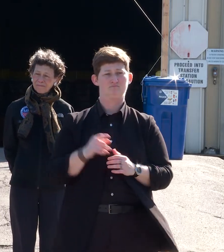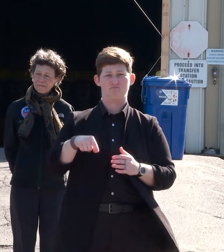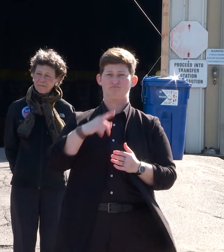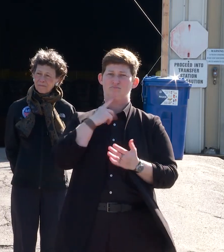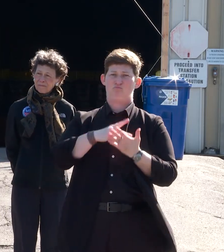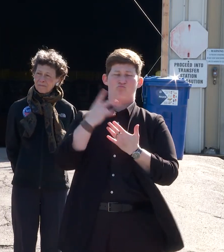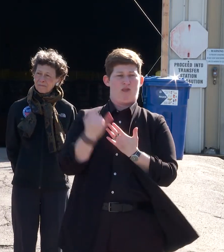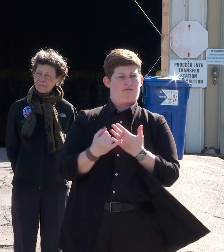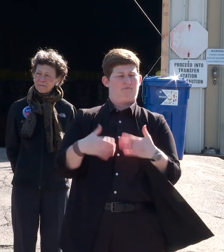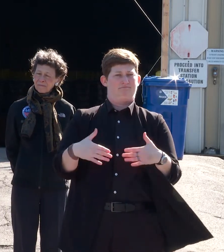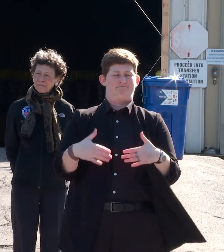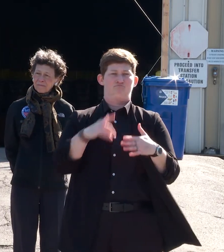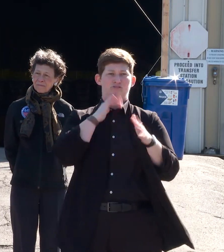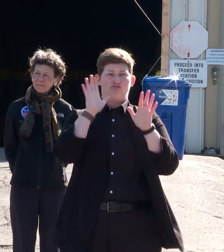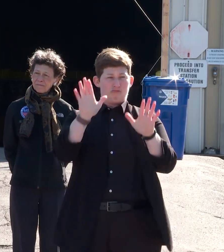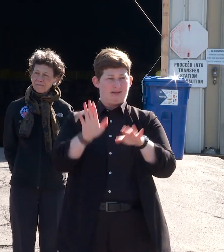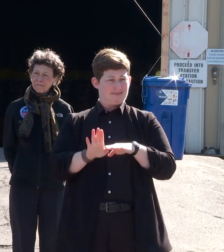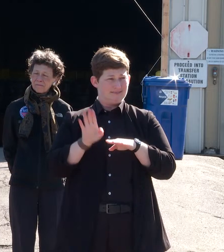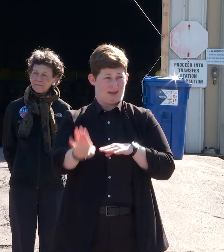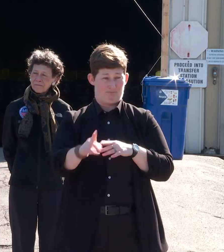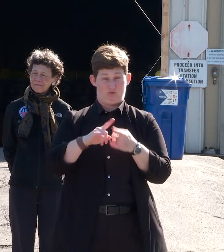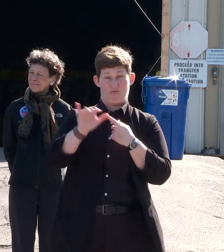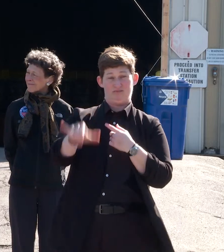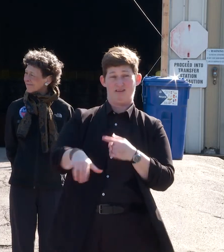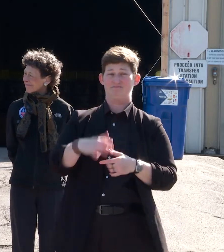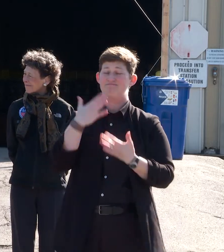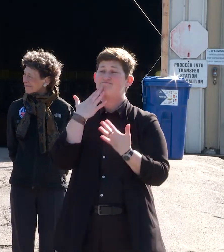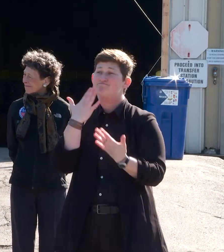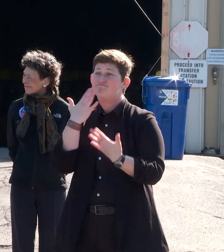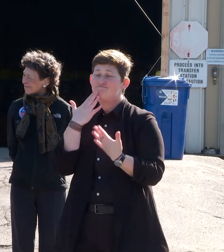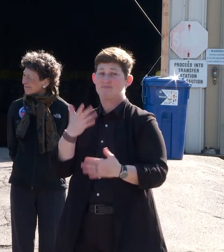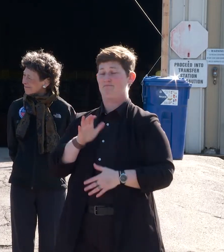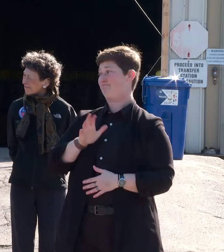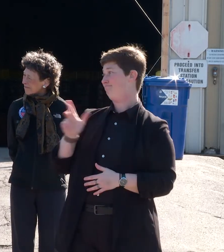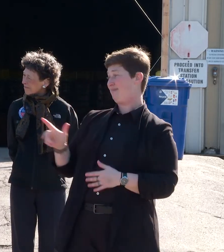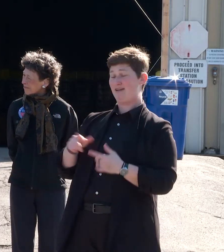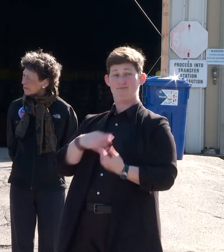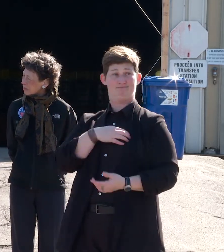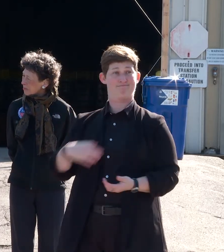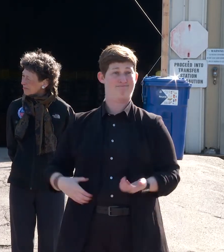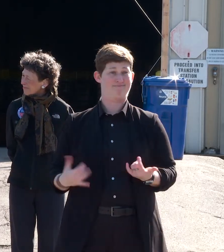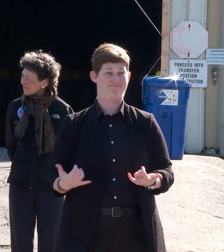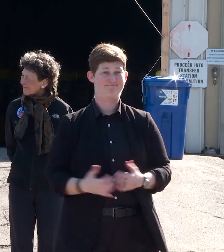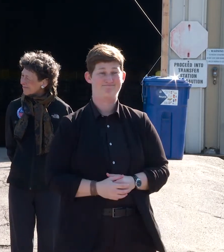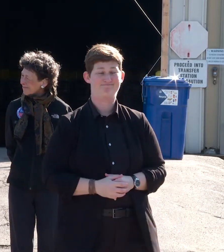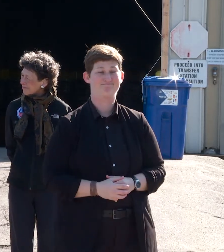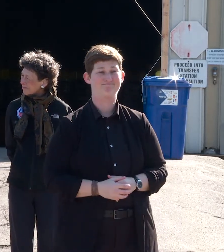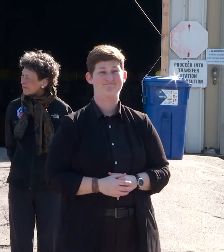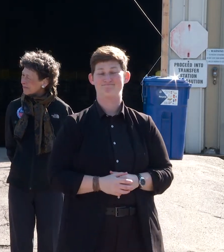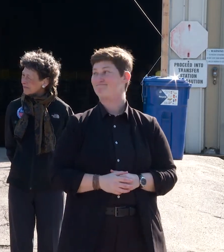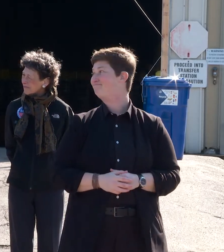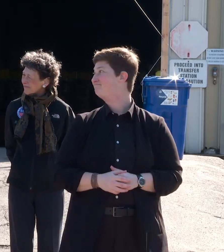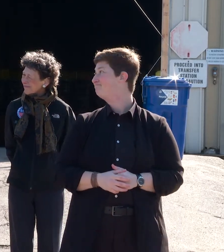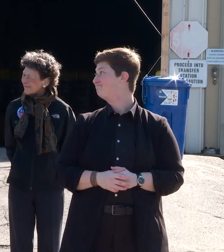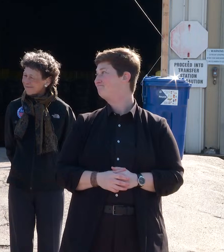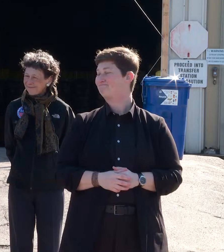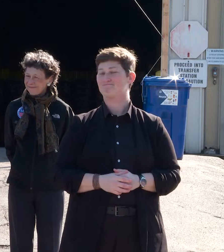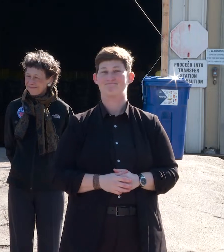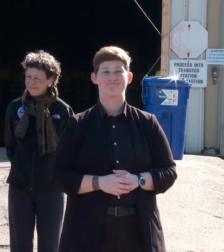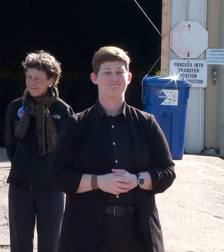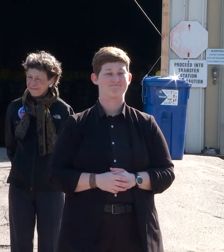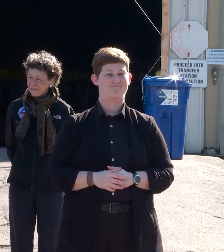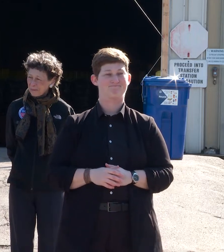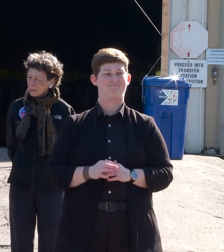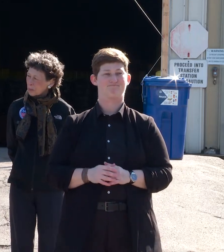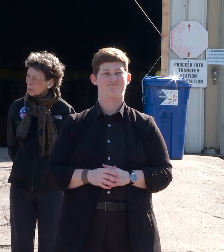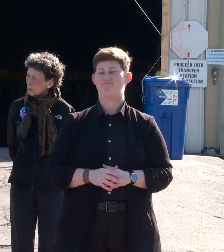direction. And so thank you, and I'll turn it back to the mayor. Dave, are you going to do Well, let's bring